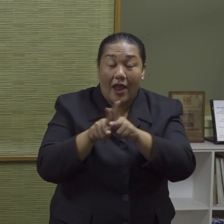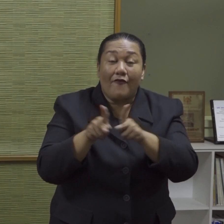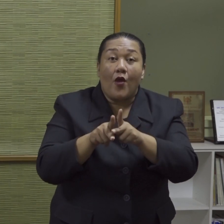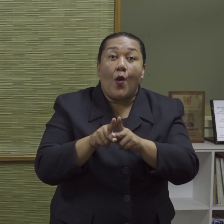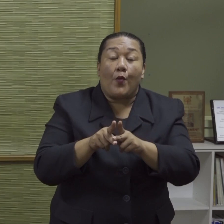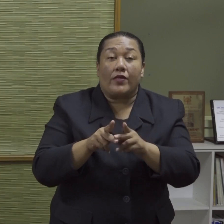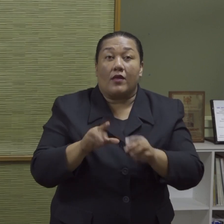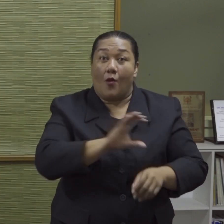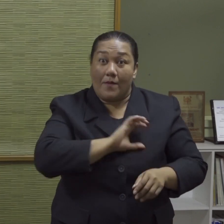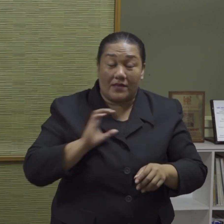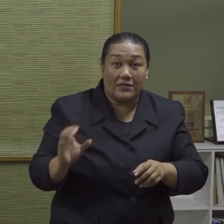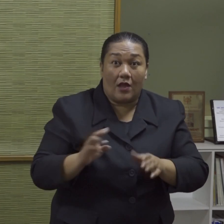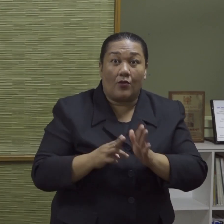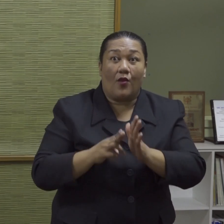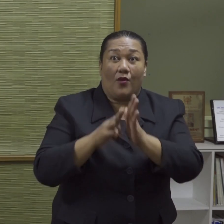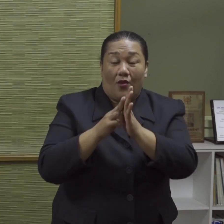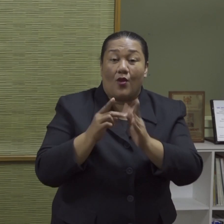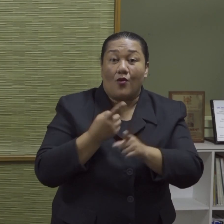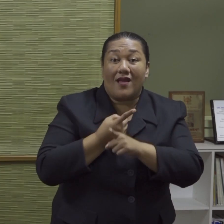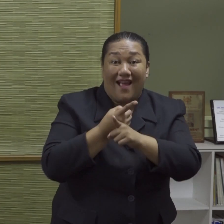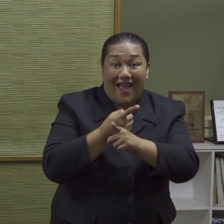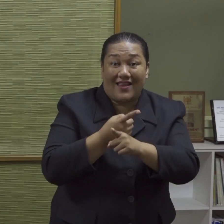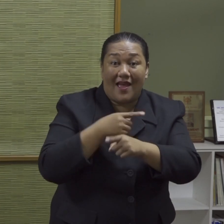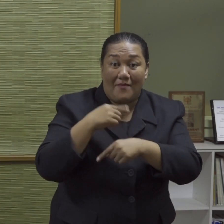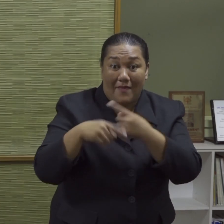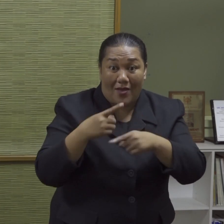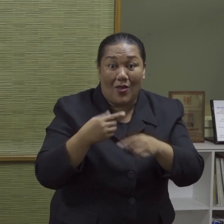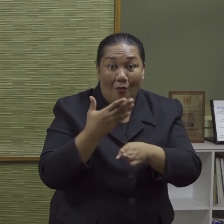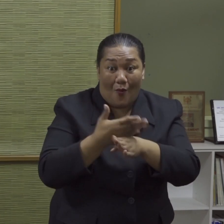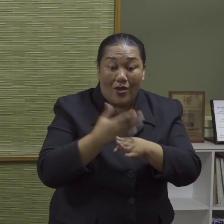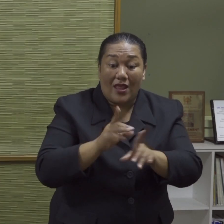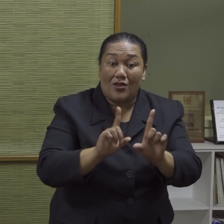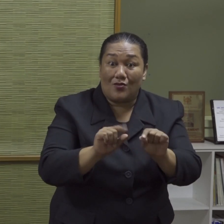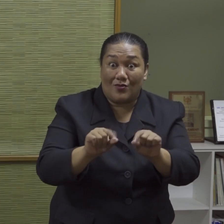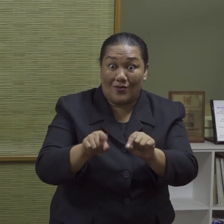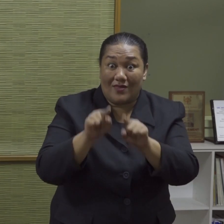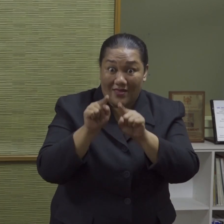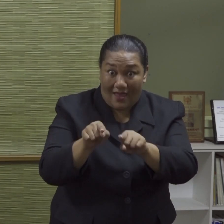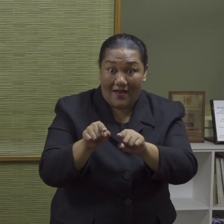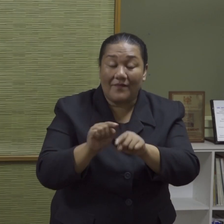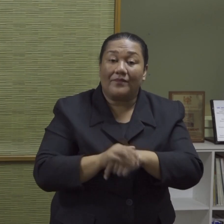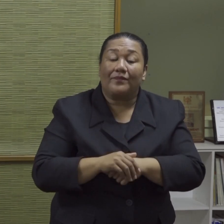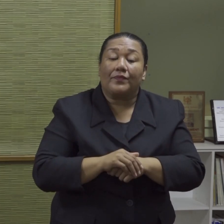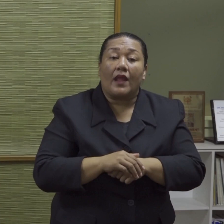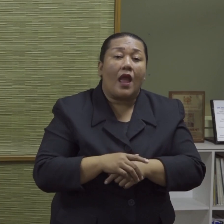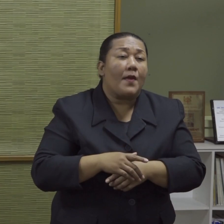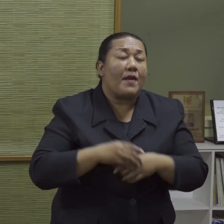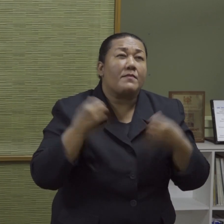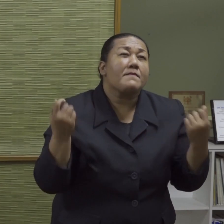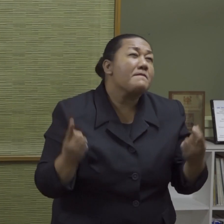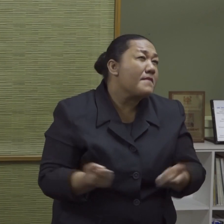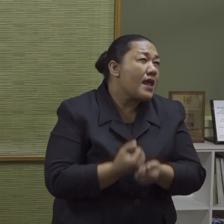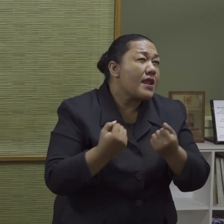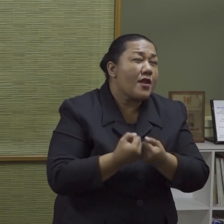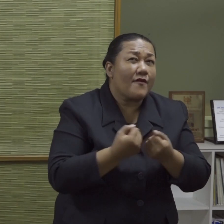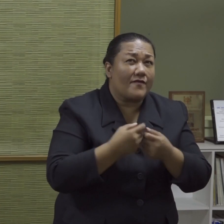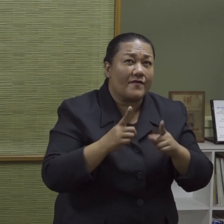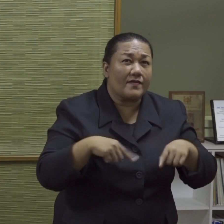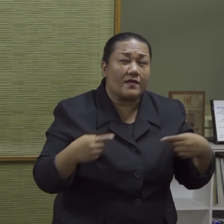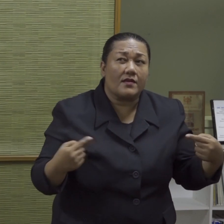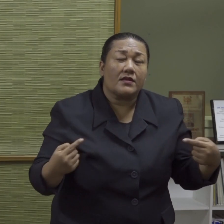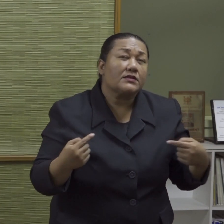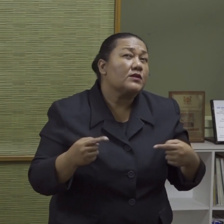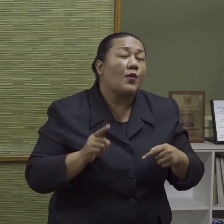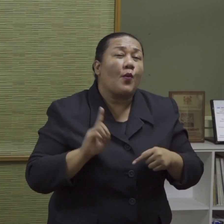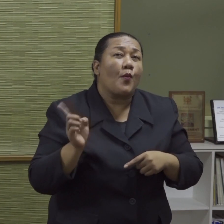Northern, who guides them on the work that they're doing. But a lot of these things, I would say,